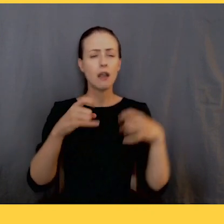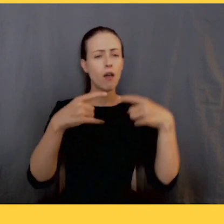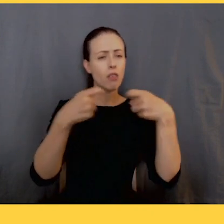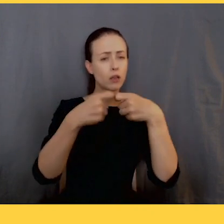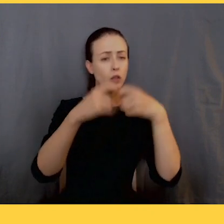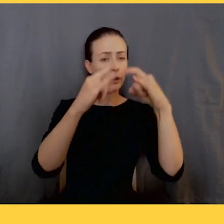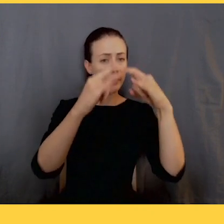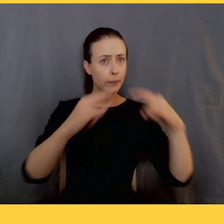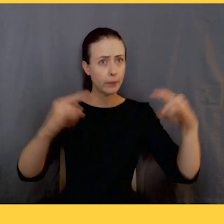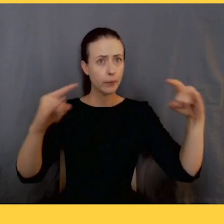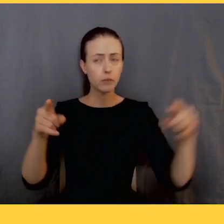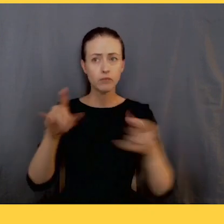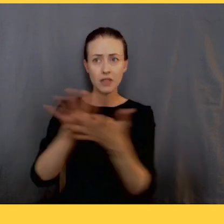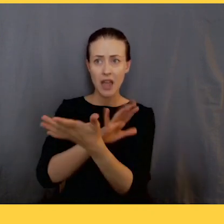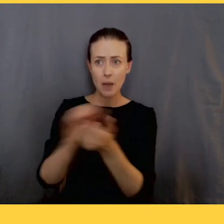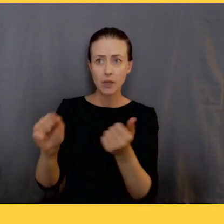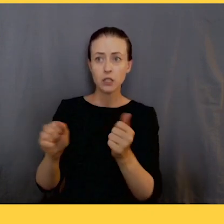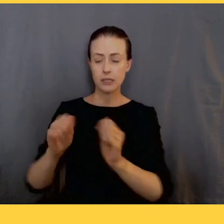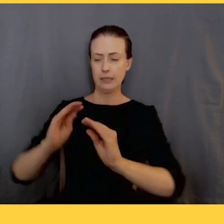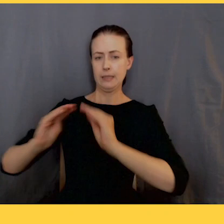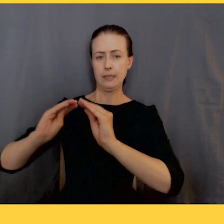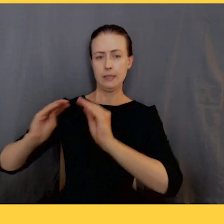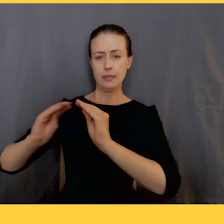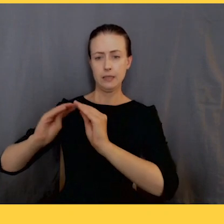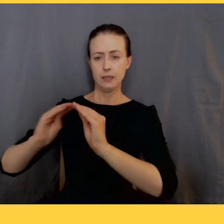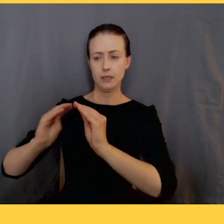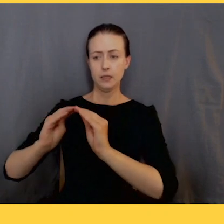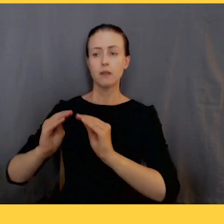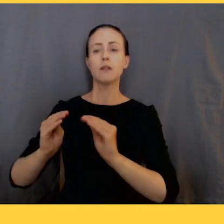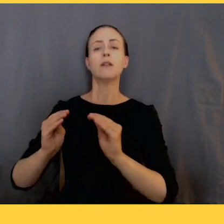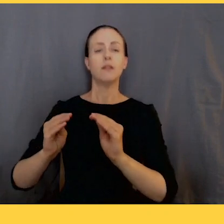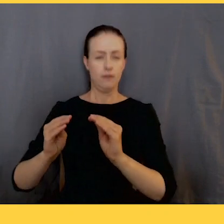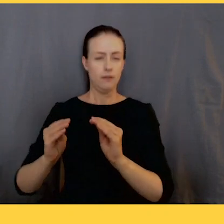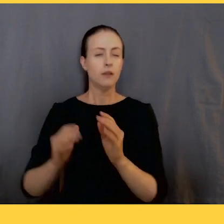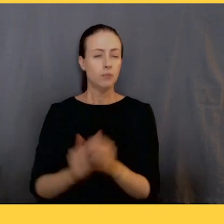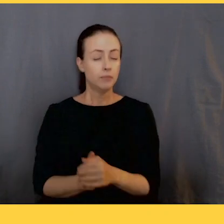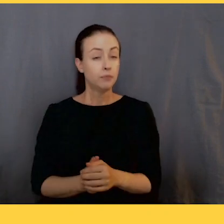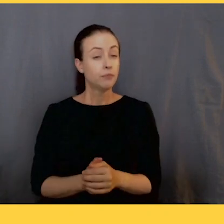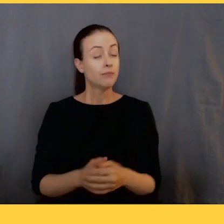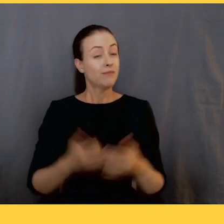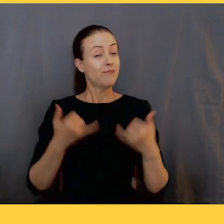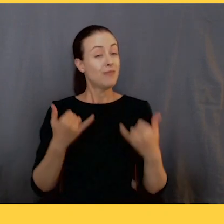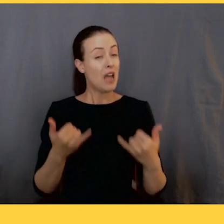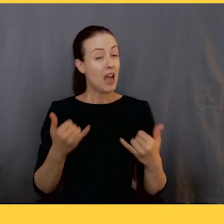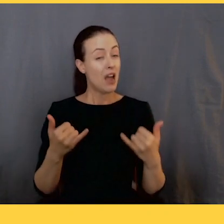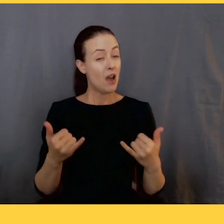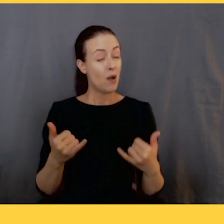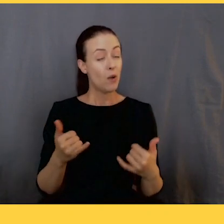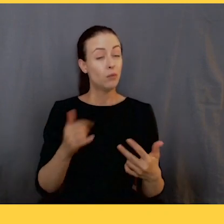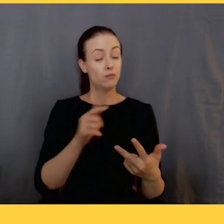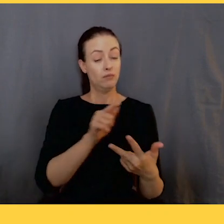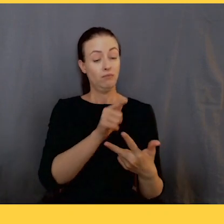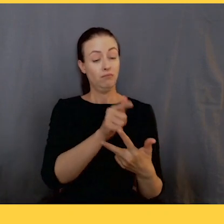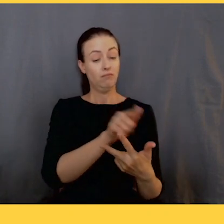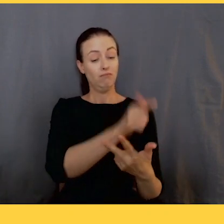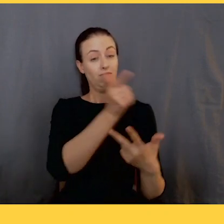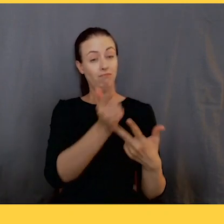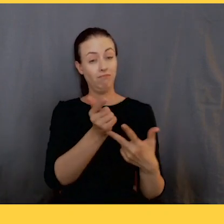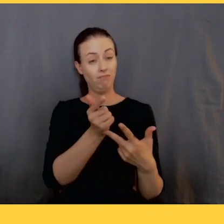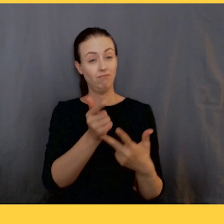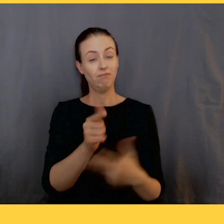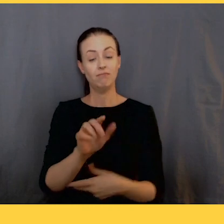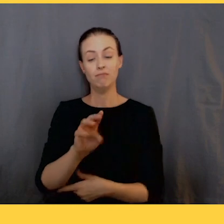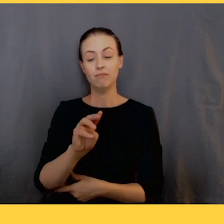damages to equipment and structure that have been remediated. So I think this is the time where I hand over